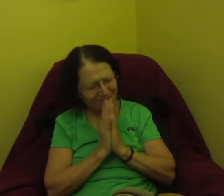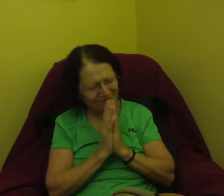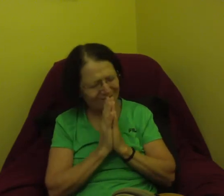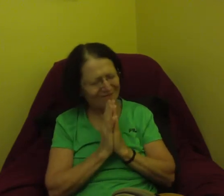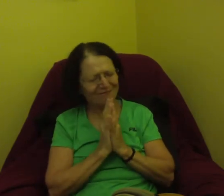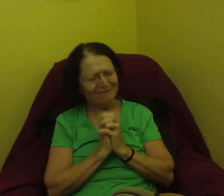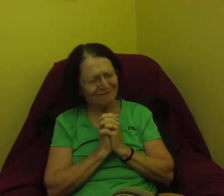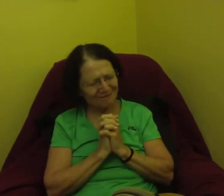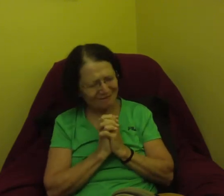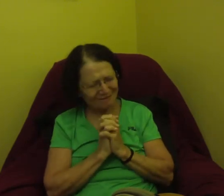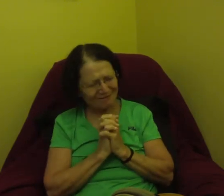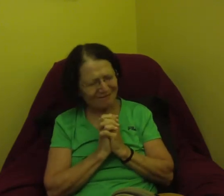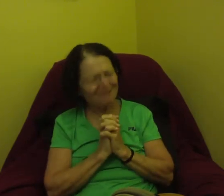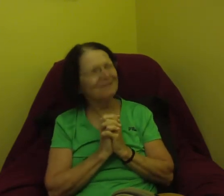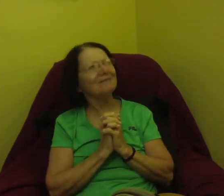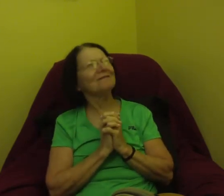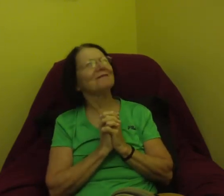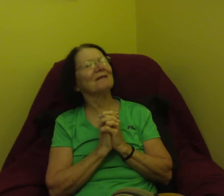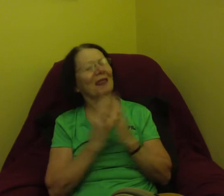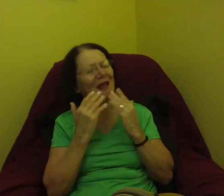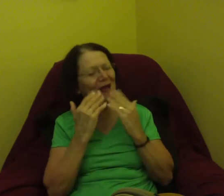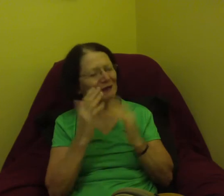It's a bathroom.